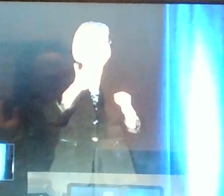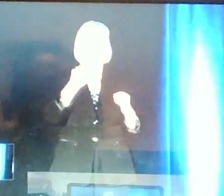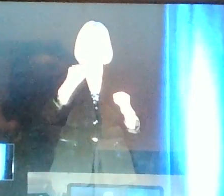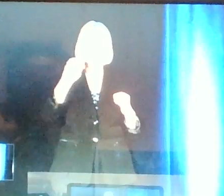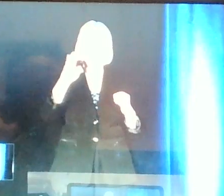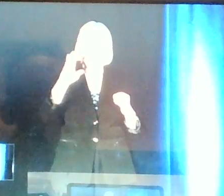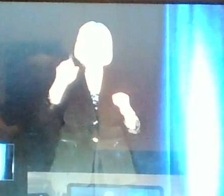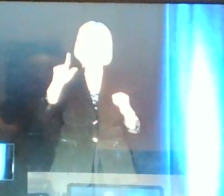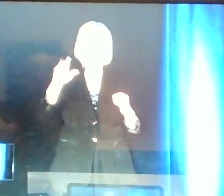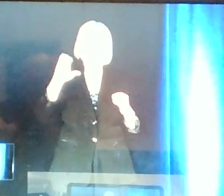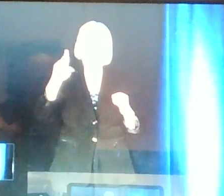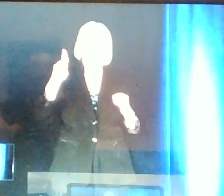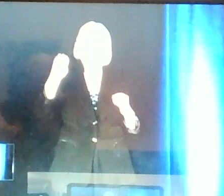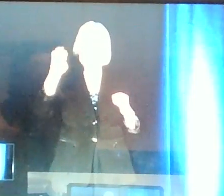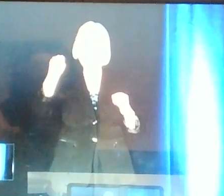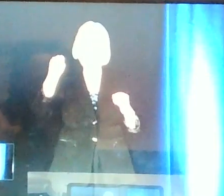The interpreters that are more,